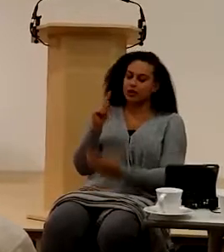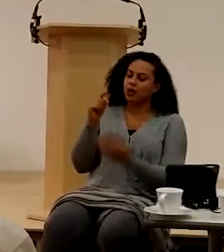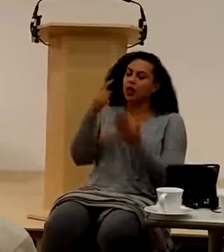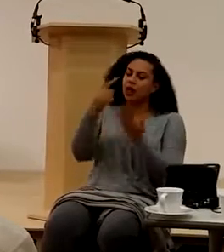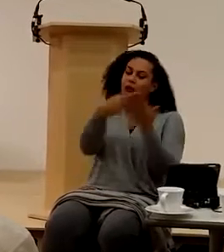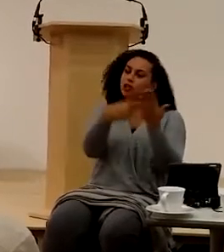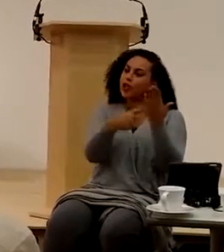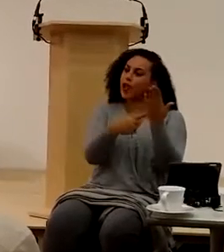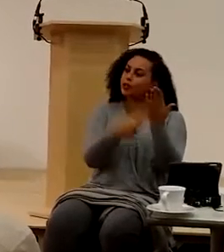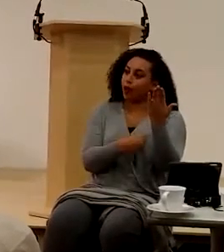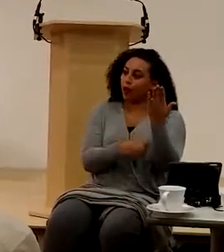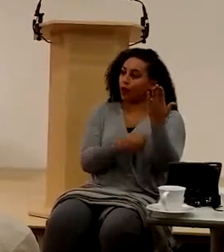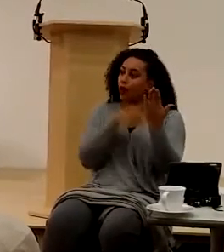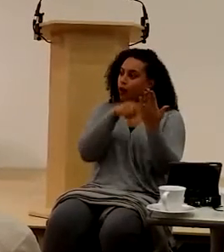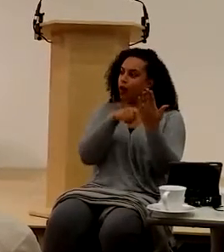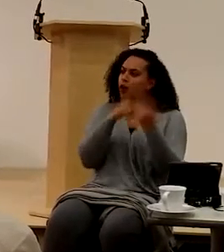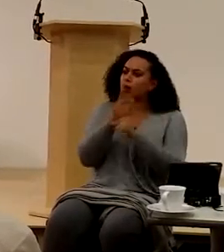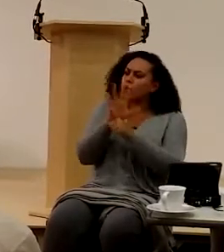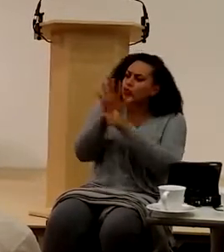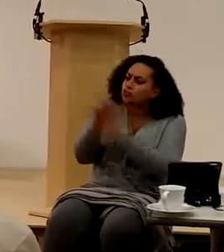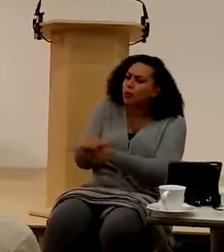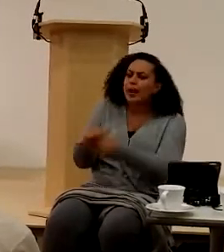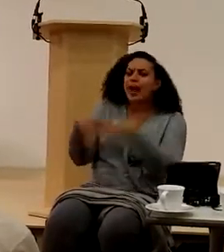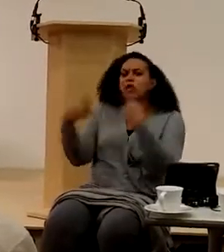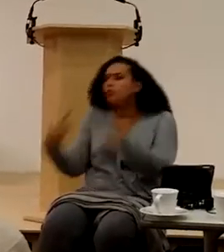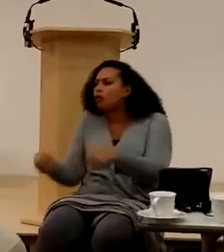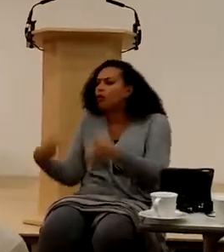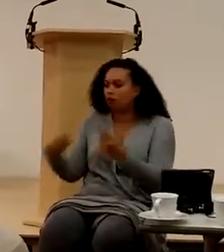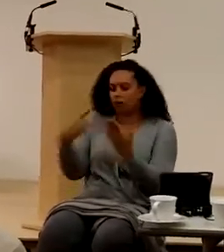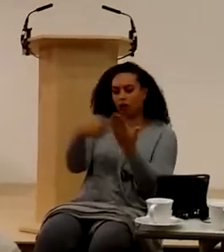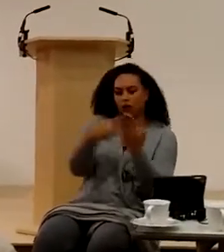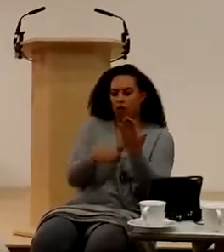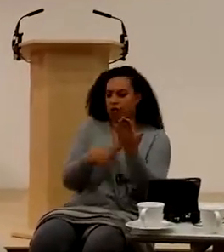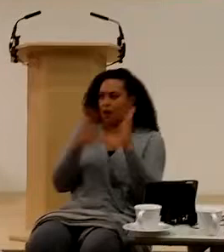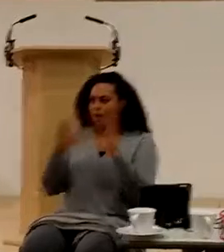just campaigning around